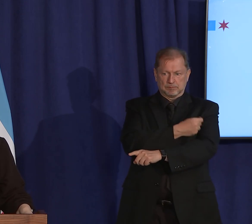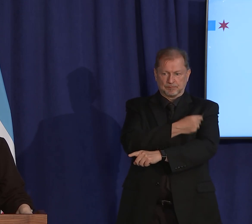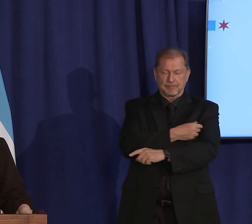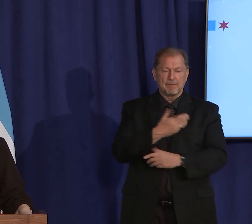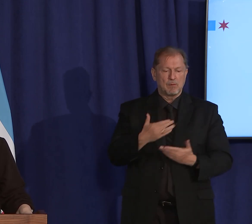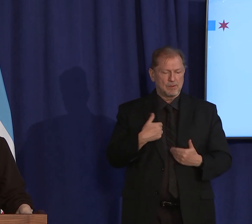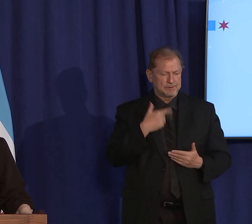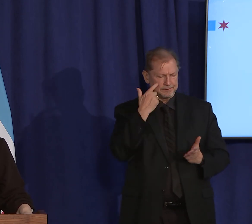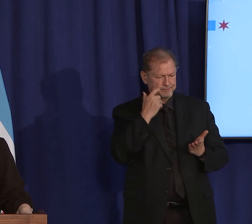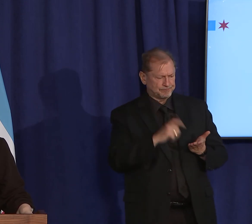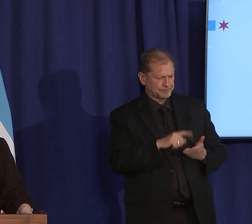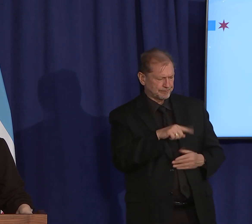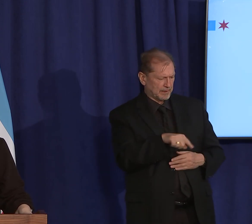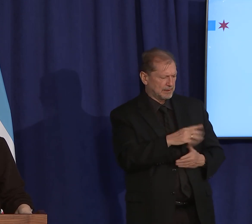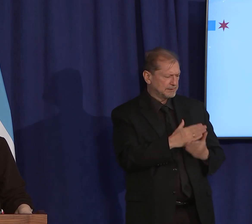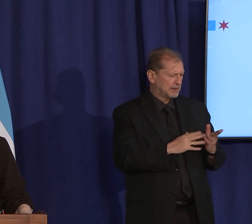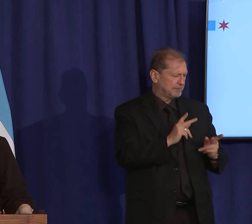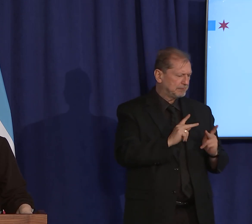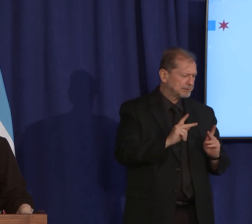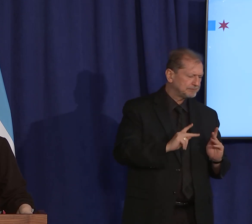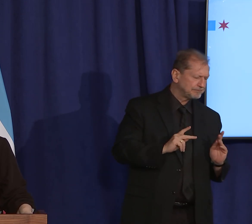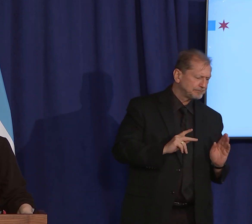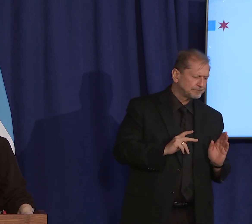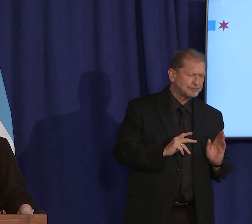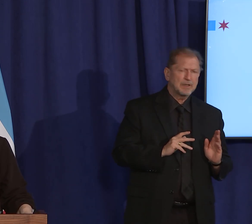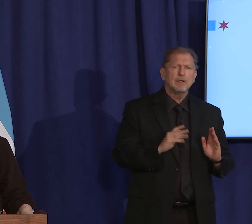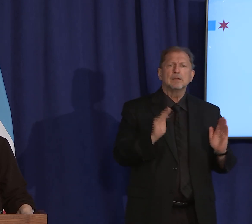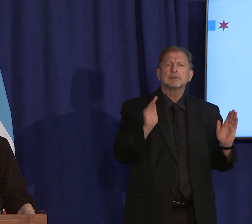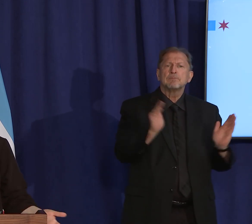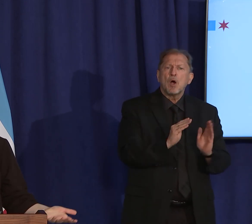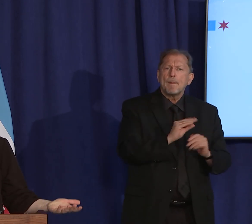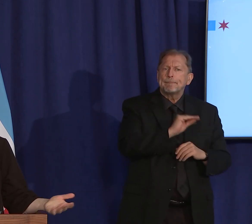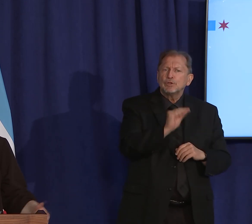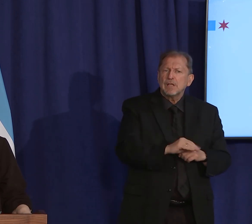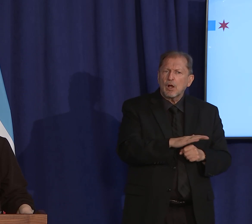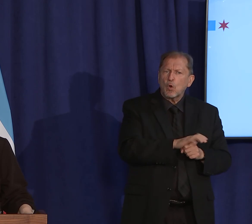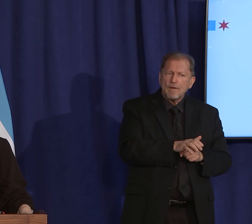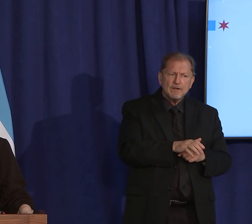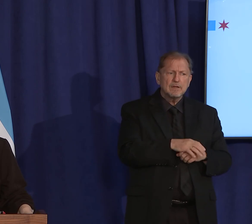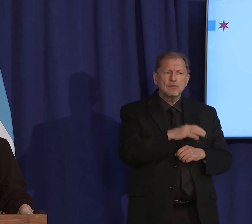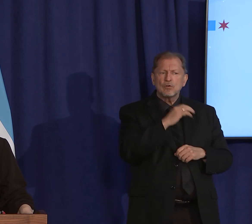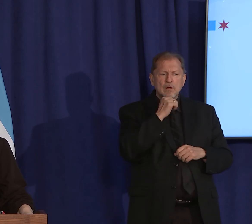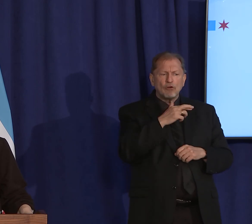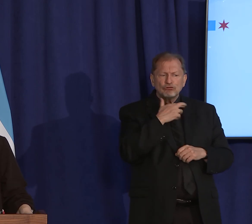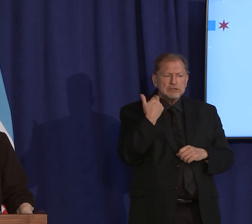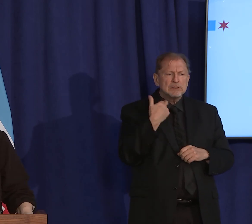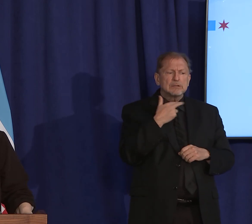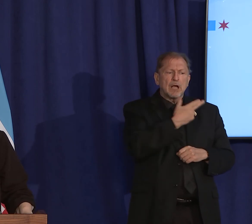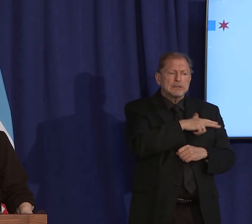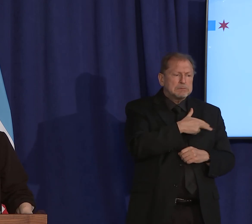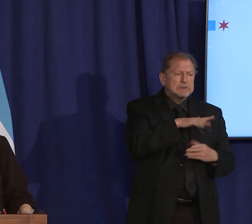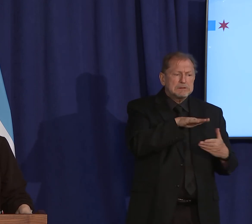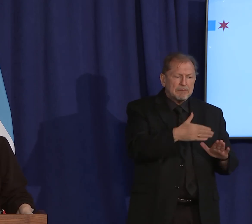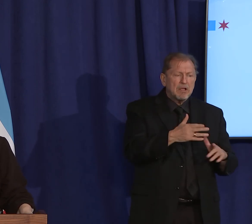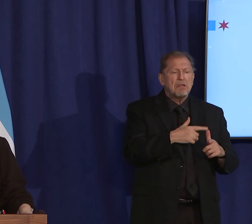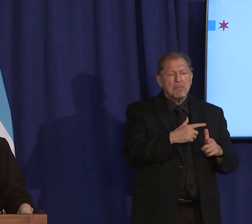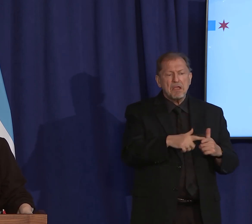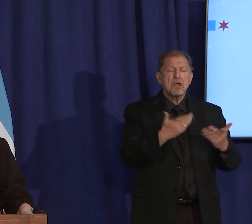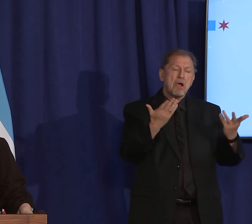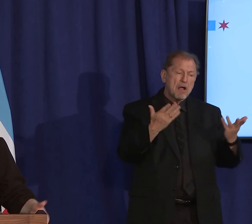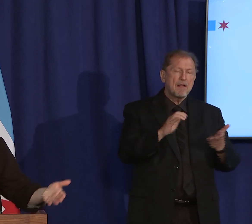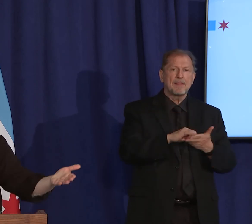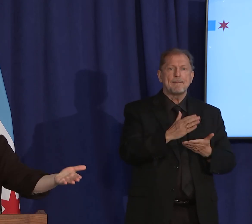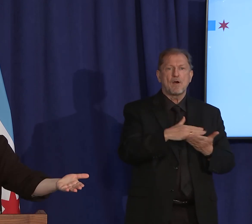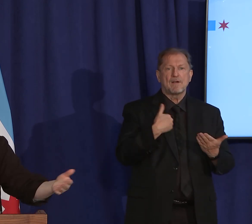that does not spread significantly and does not put people at risk for severe outcomes, it's probably something we'll live with. And there may be